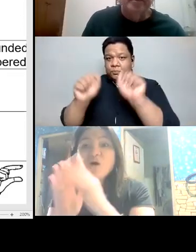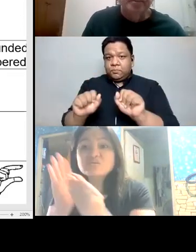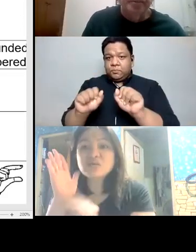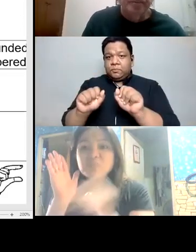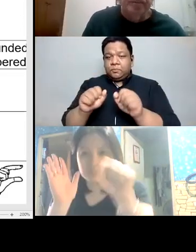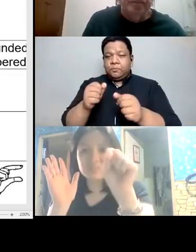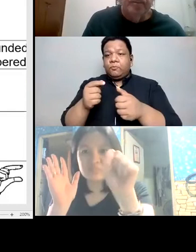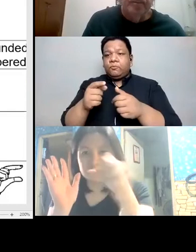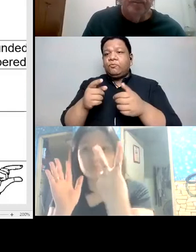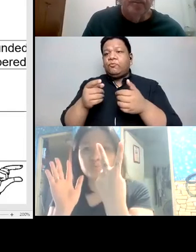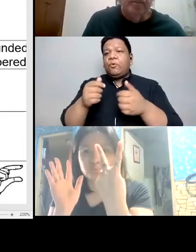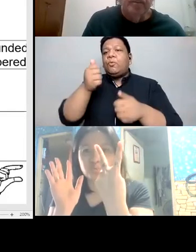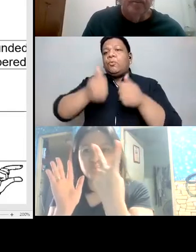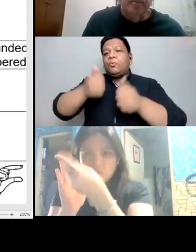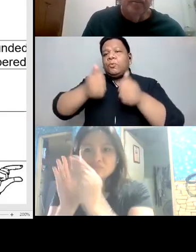shape.